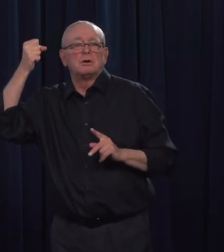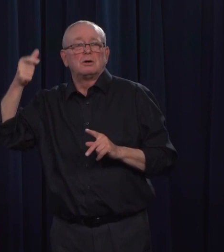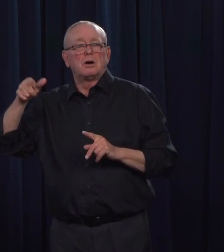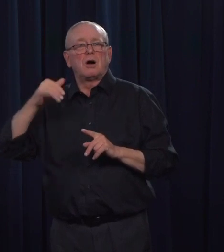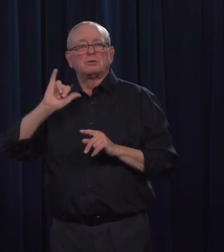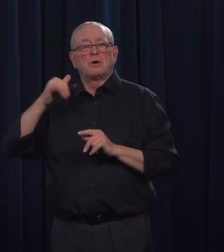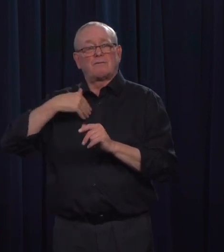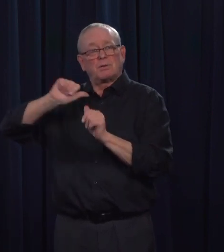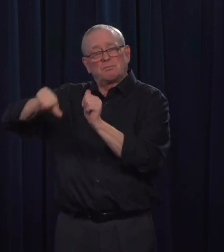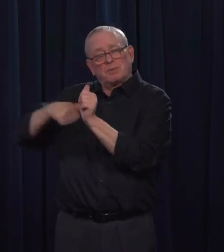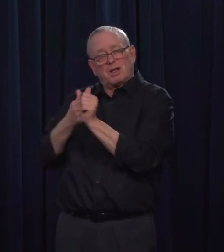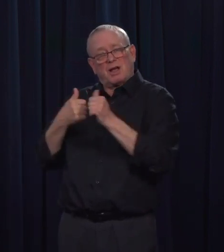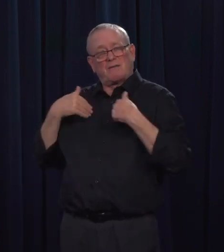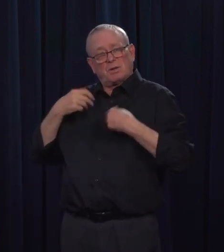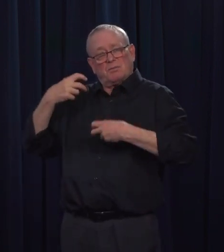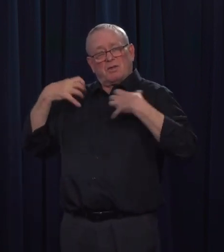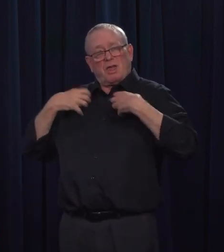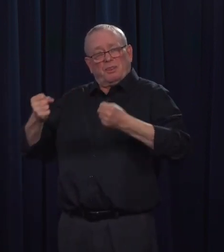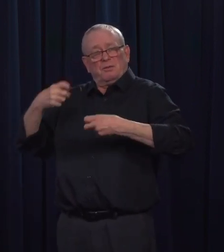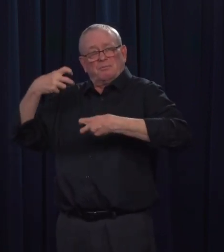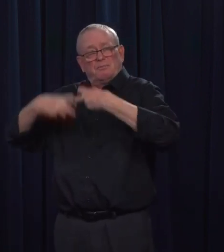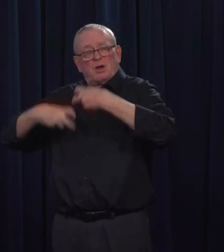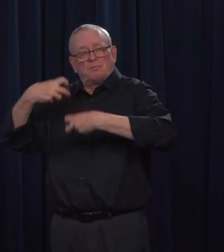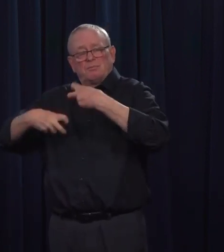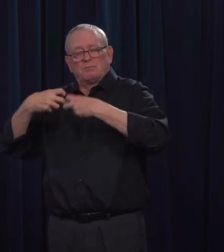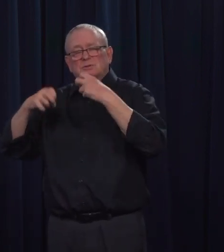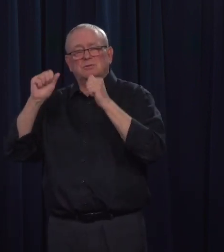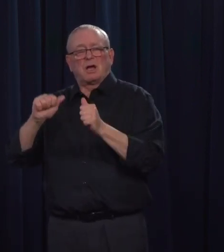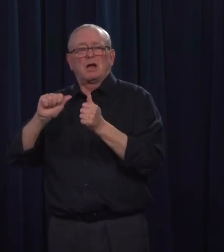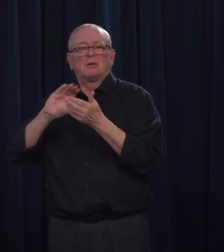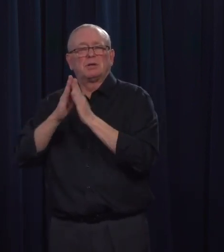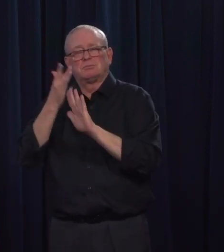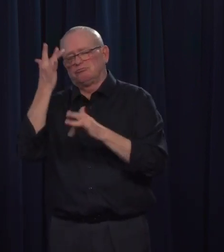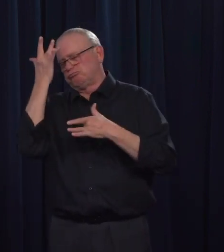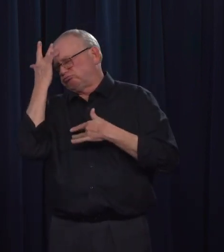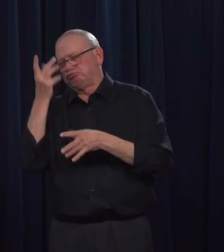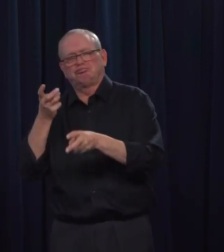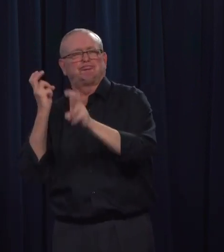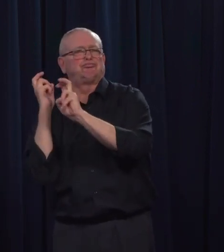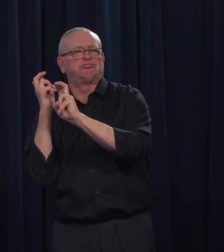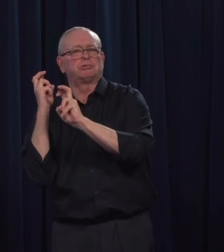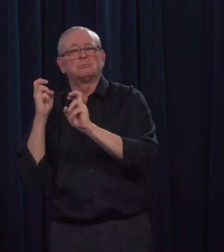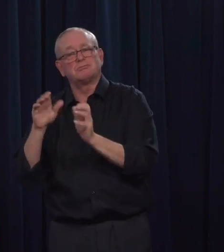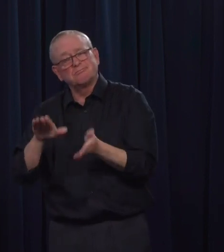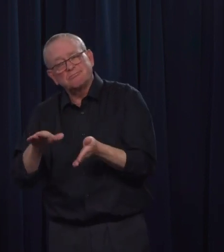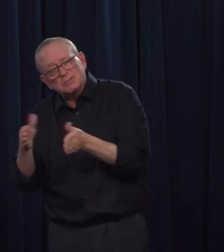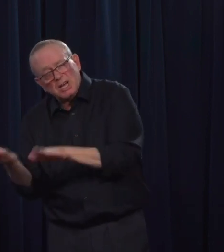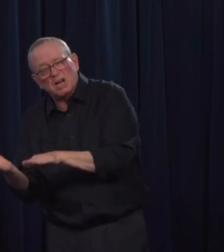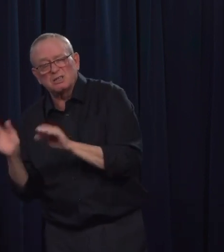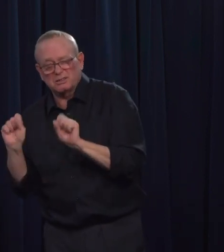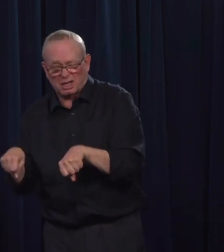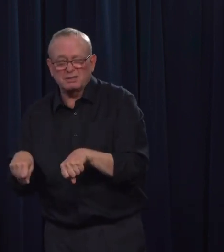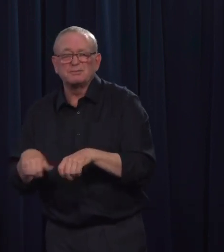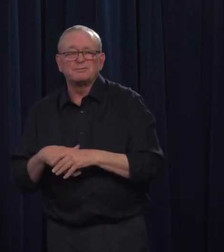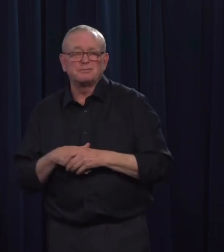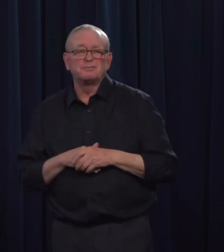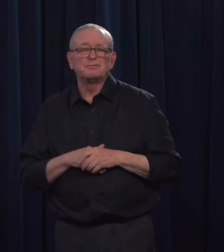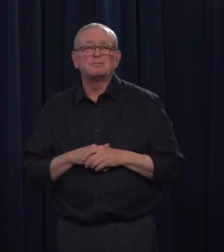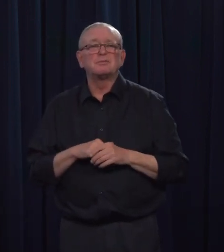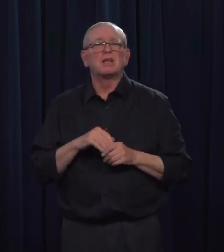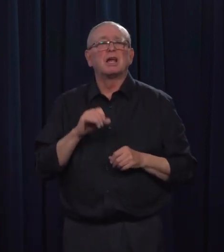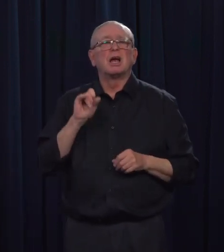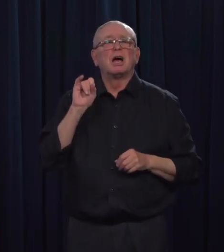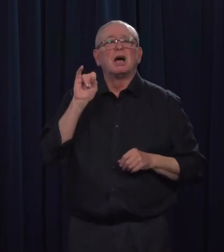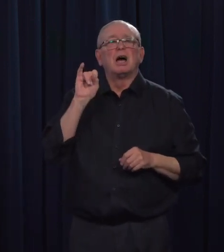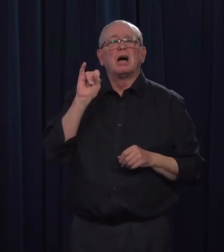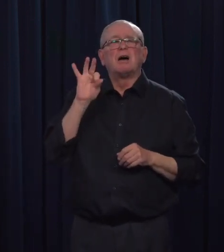take action now, if we wait until we're in a situation where our hospitals are overwhelmed, it's too late. We have to take these actions now